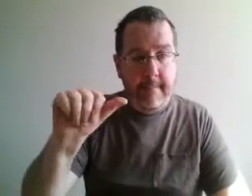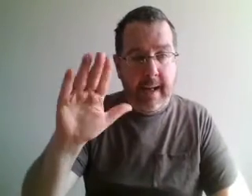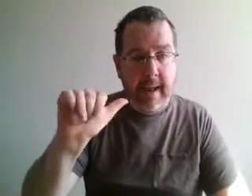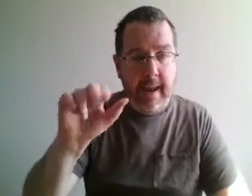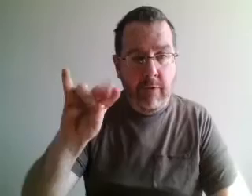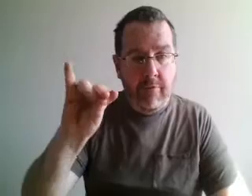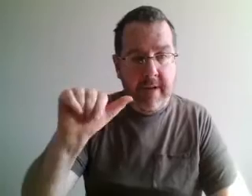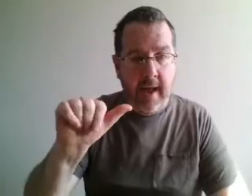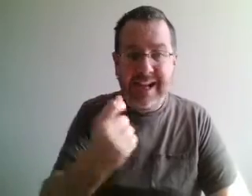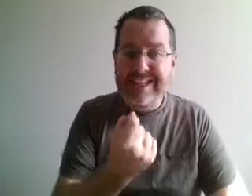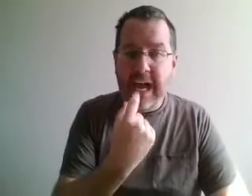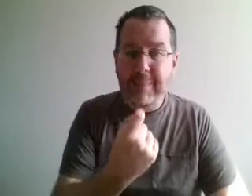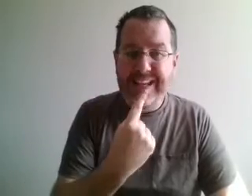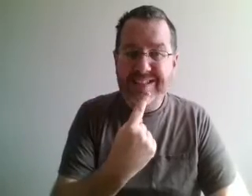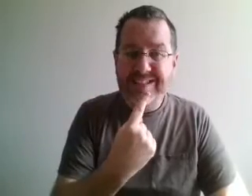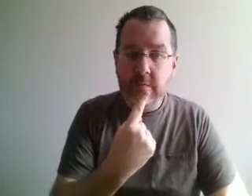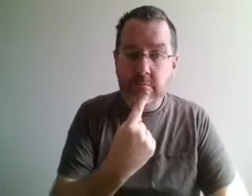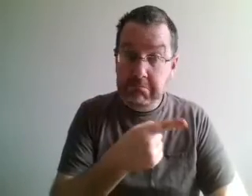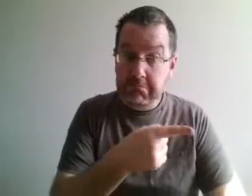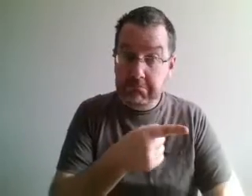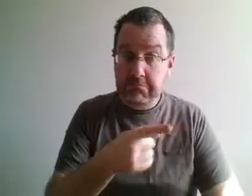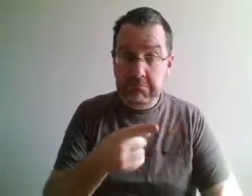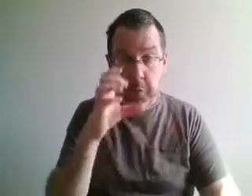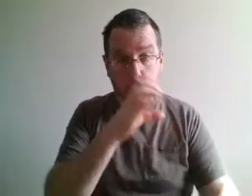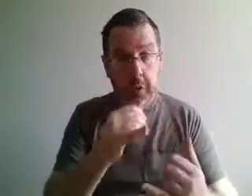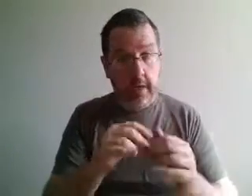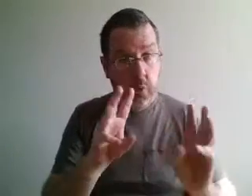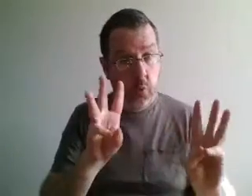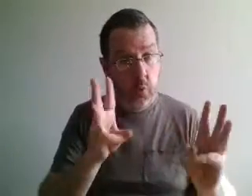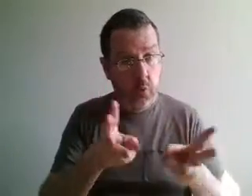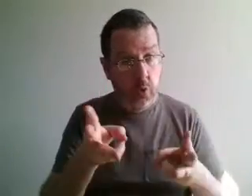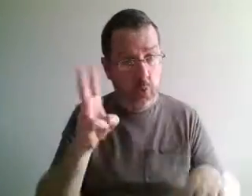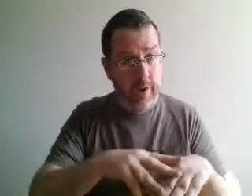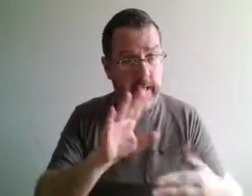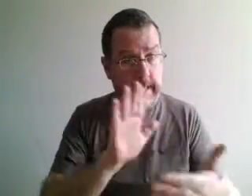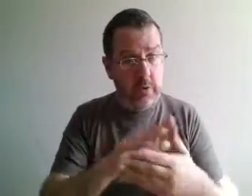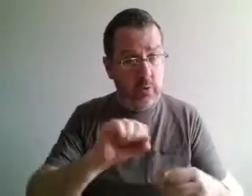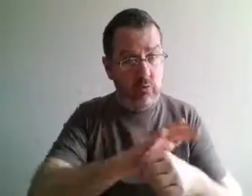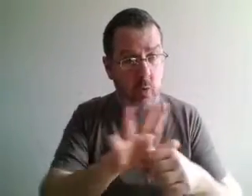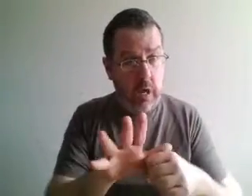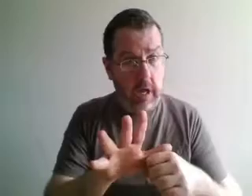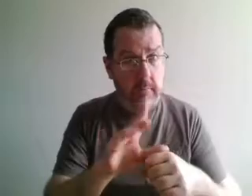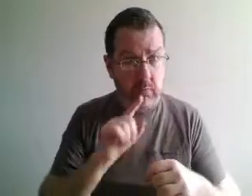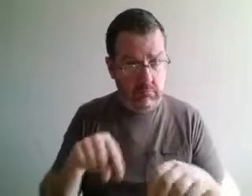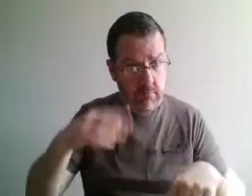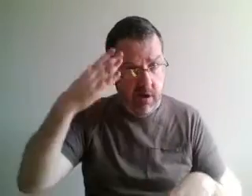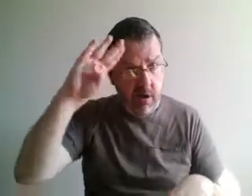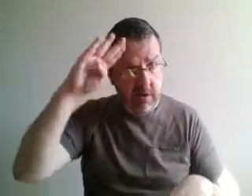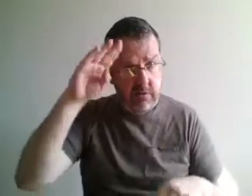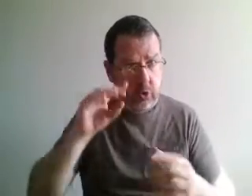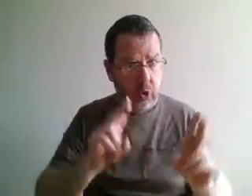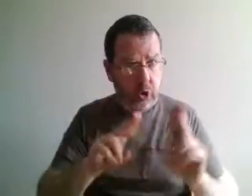by patients, family as a measure against coronavirus? Okay, this is very controversial because even President